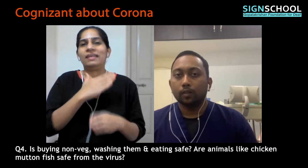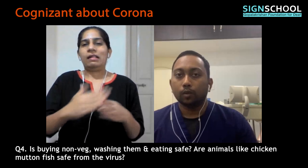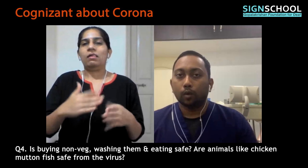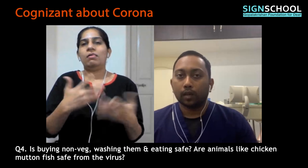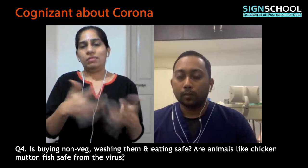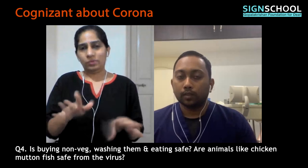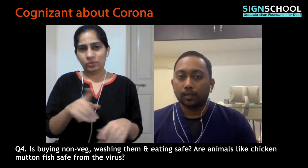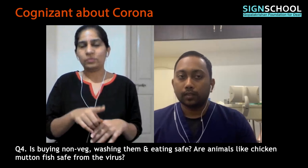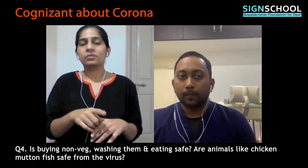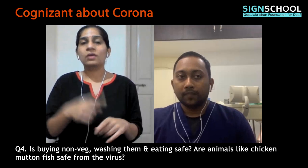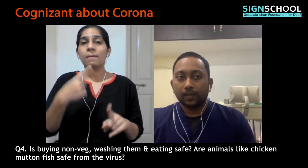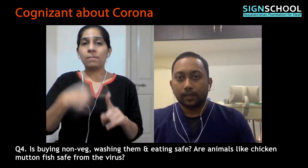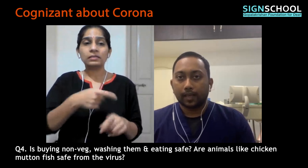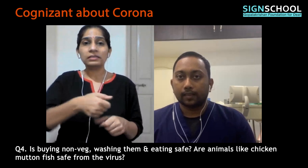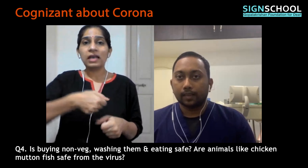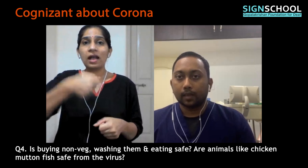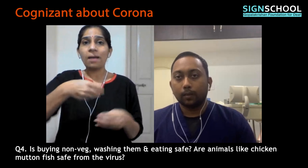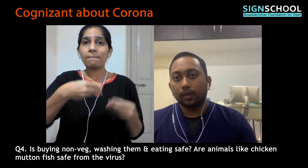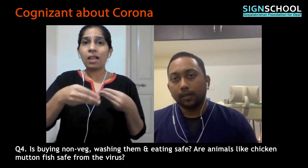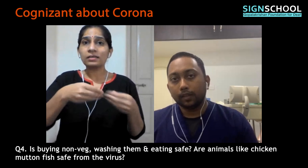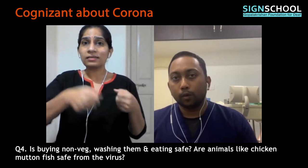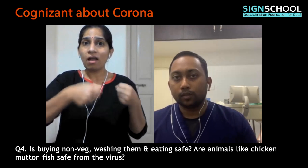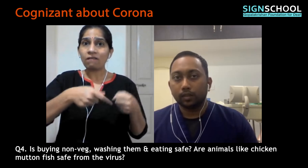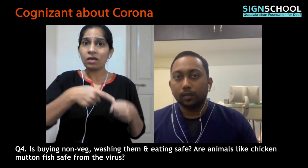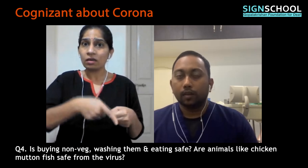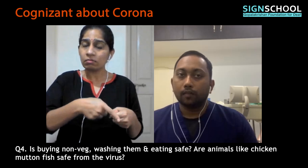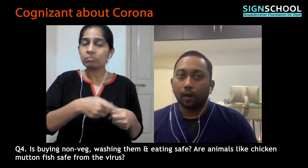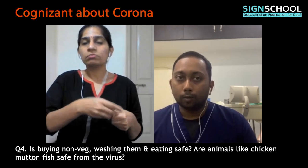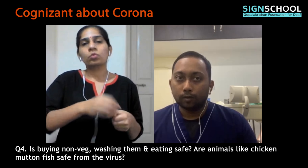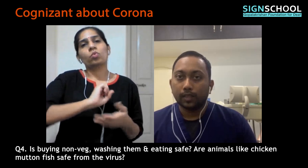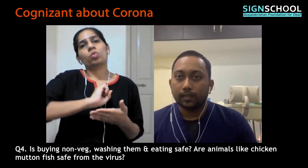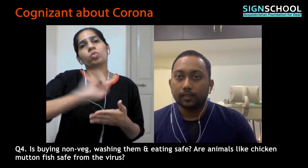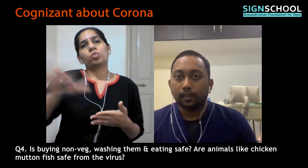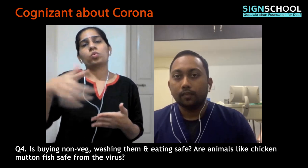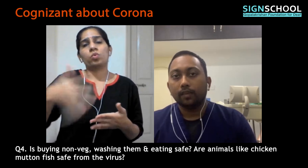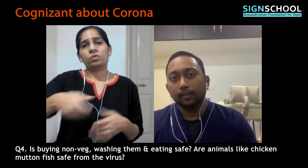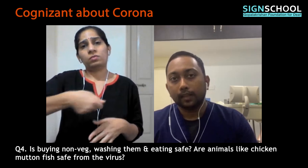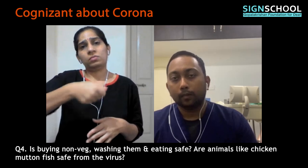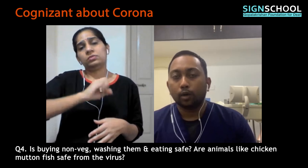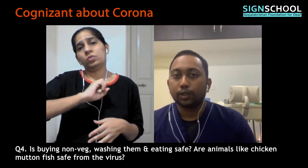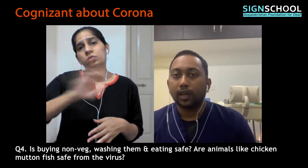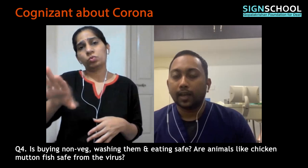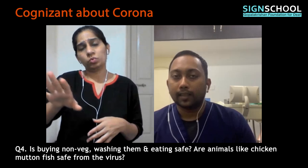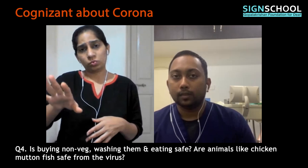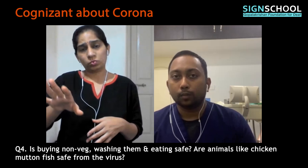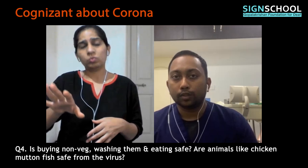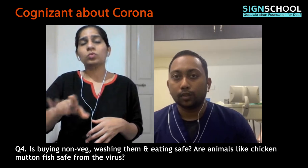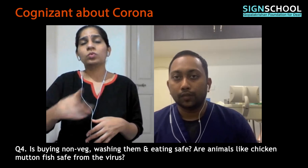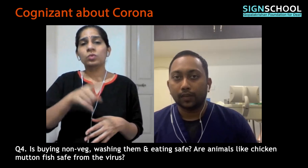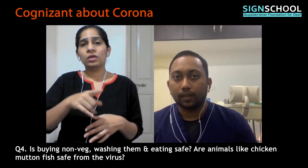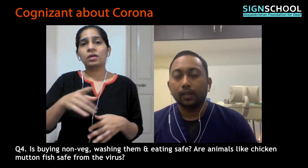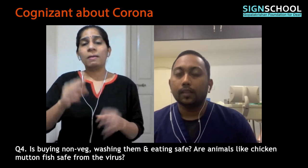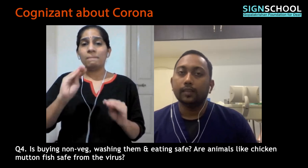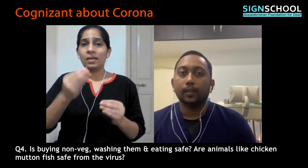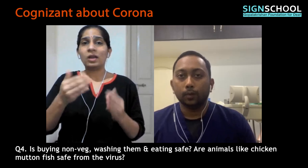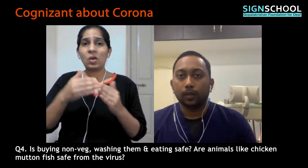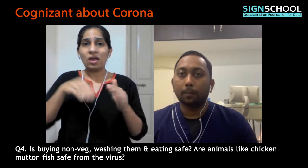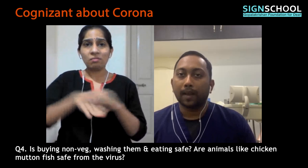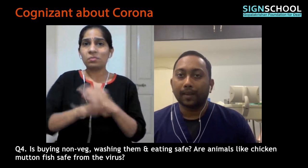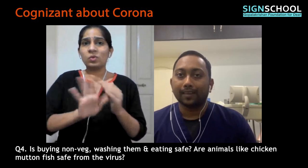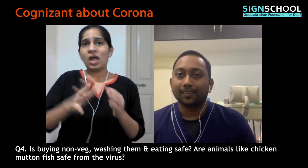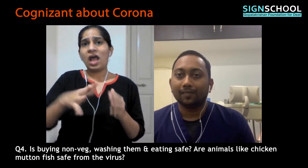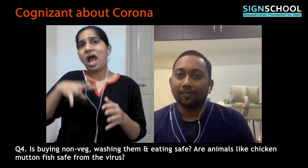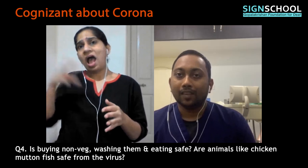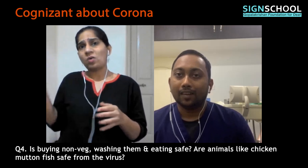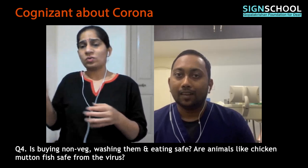cover. So what I would say is take the cover, dispose it outside itself, then wash your hands, wash your feet, then you